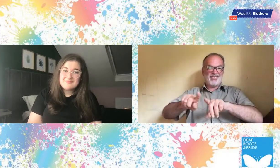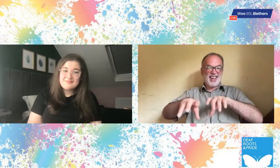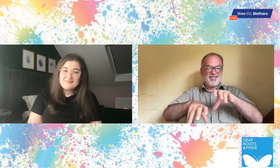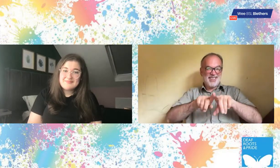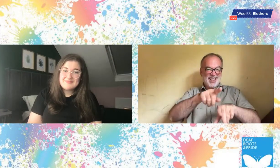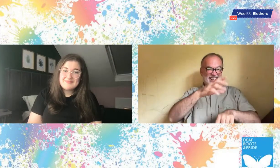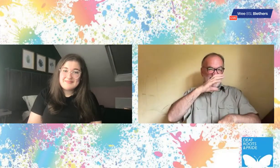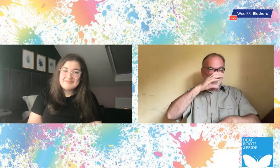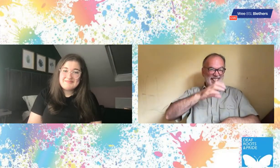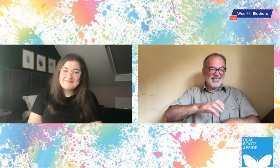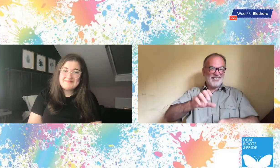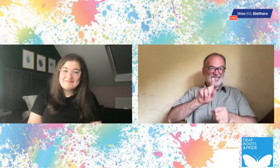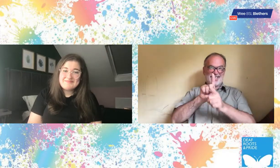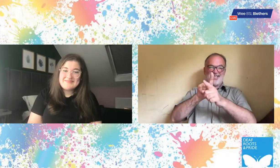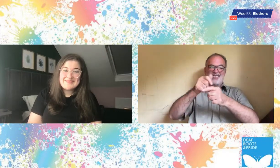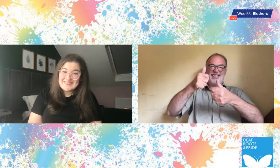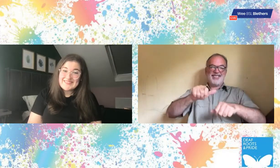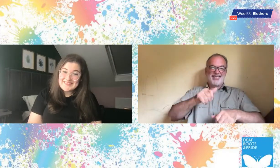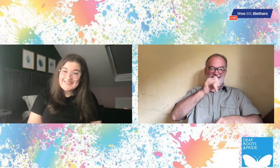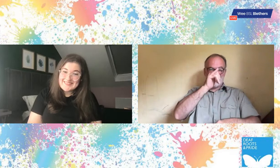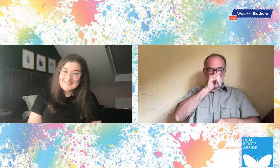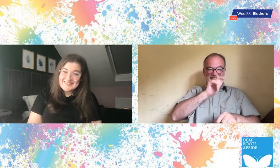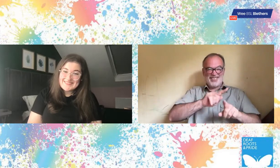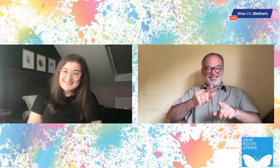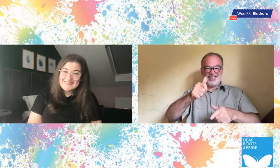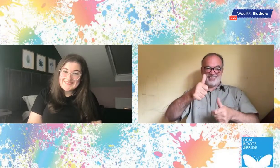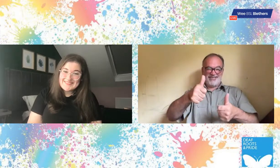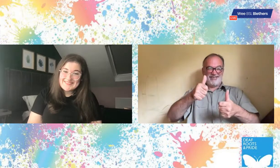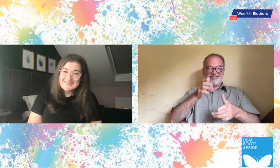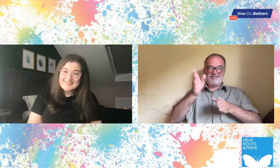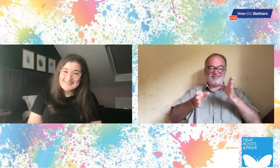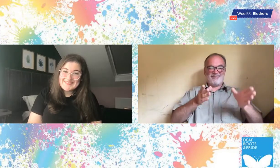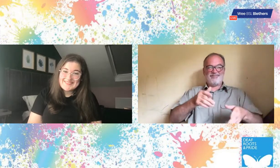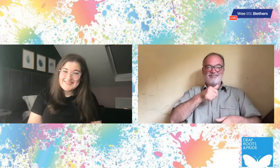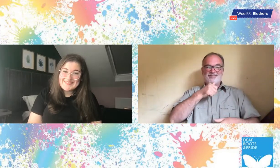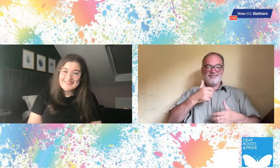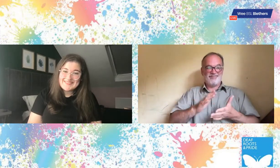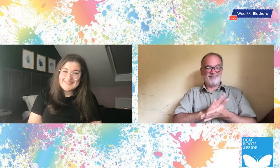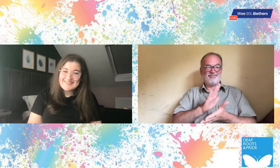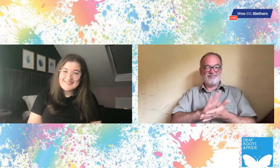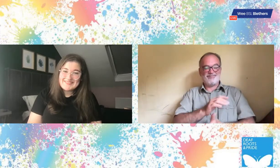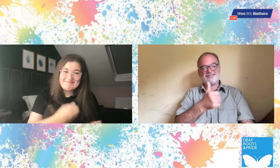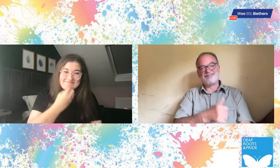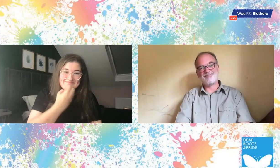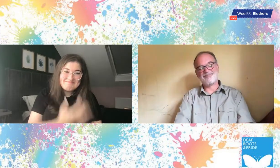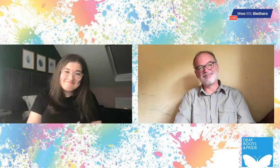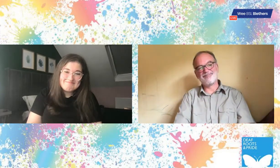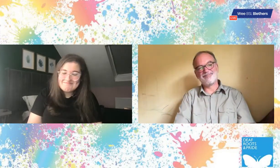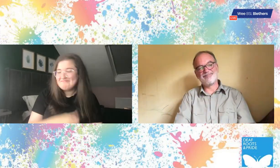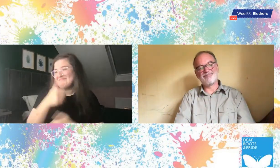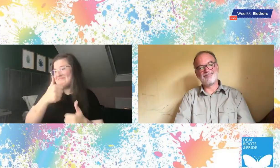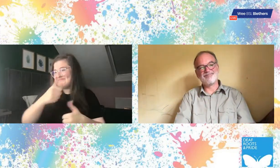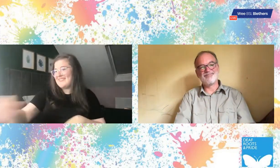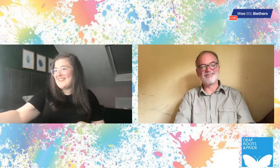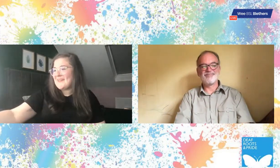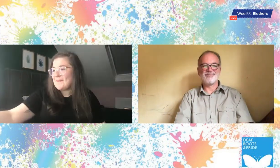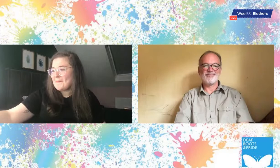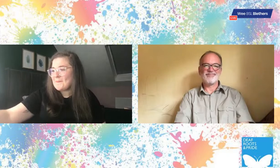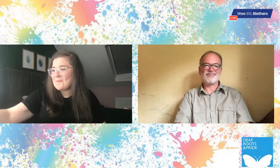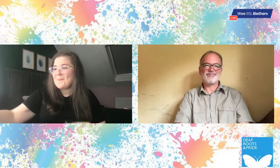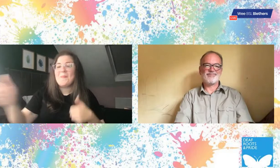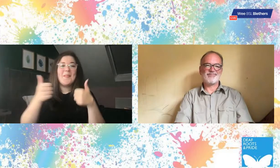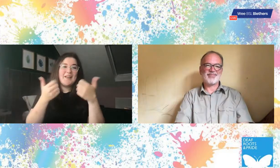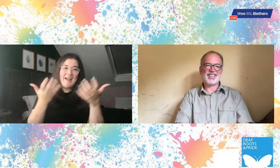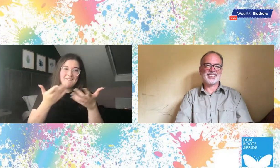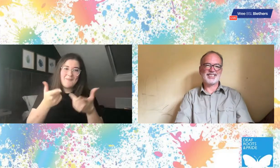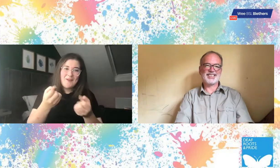exchange system around Europe and around other areas. The same with elephants and so on, and rhinos and everything. Yeah, just